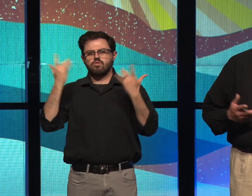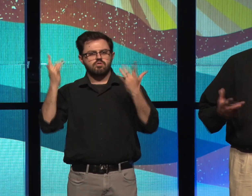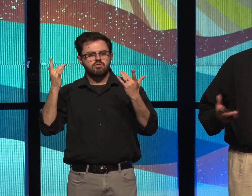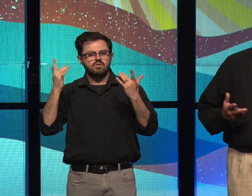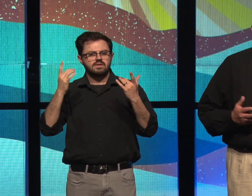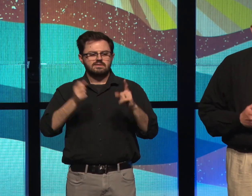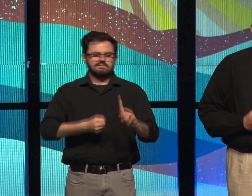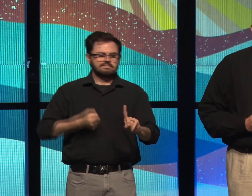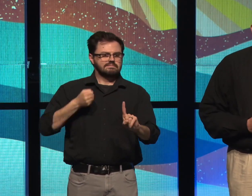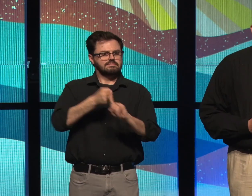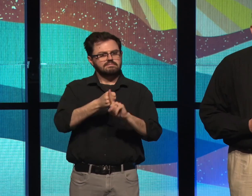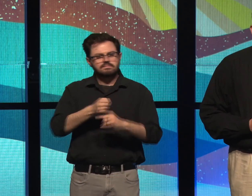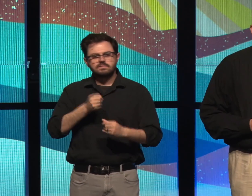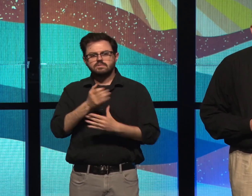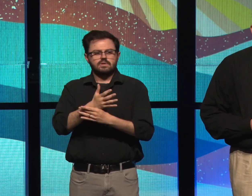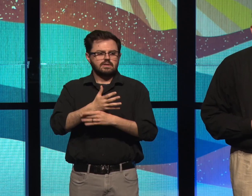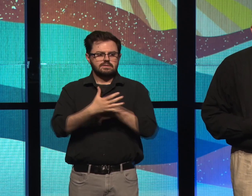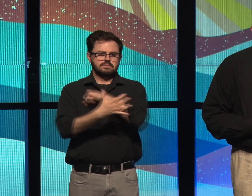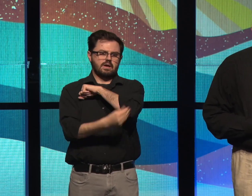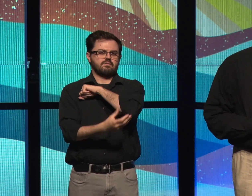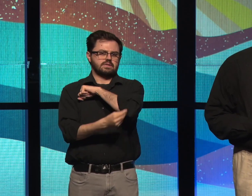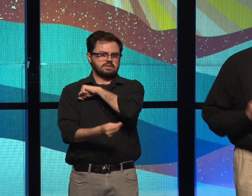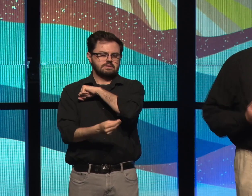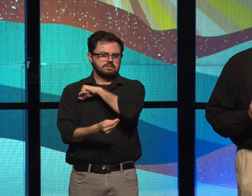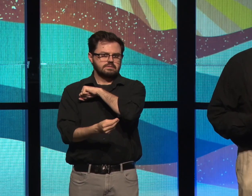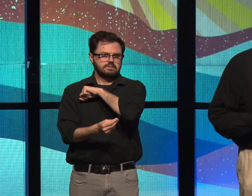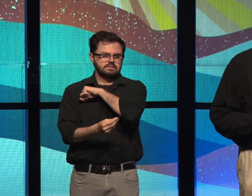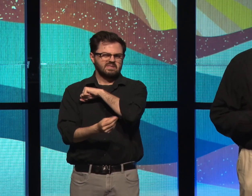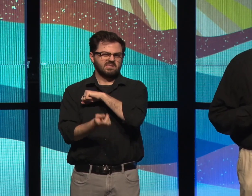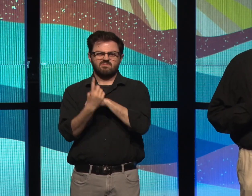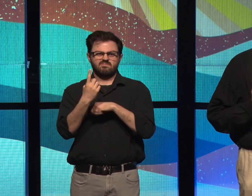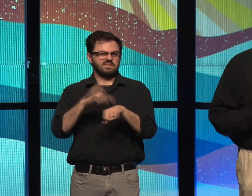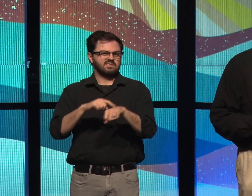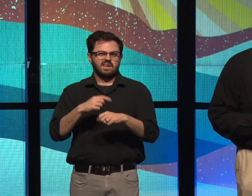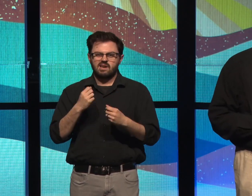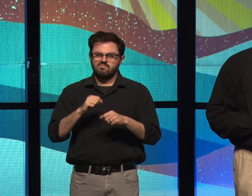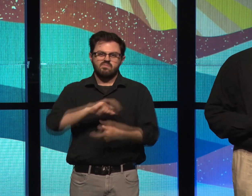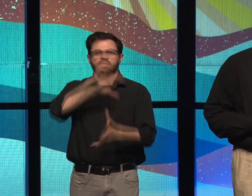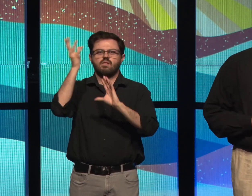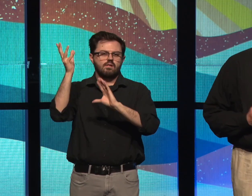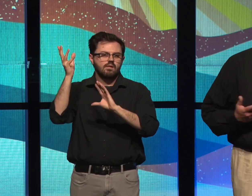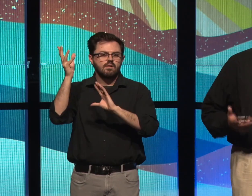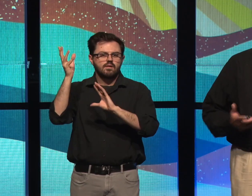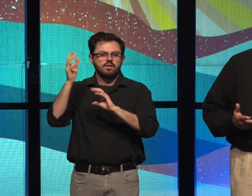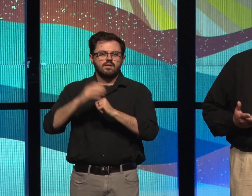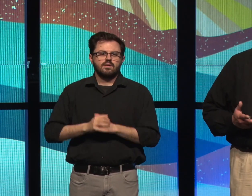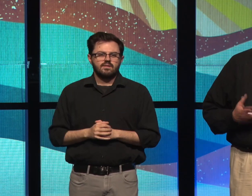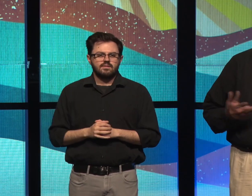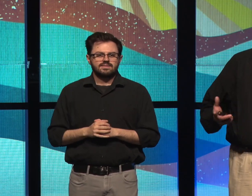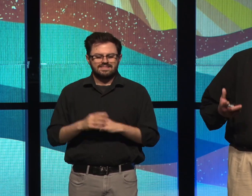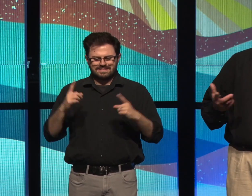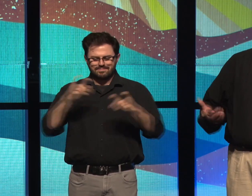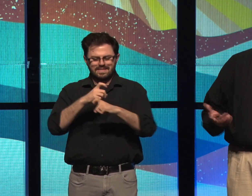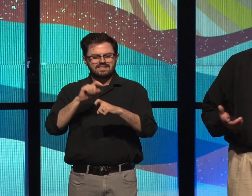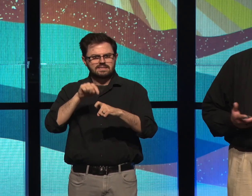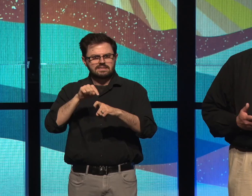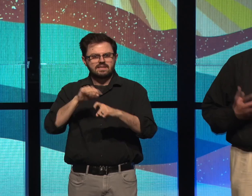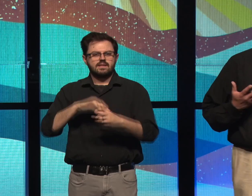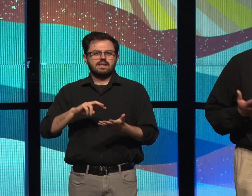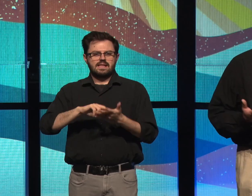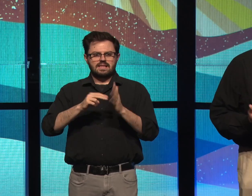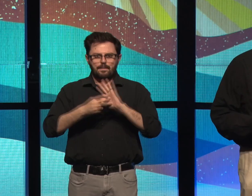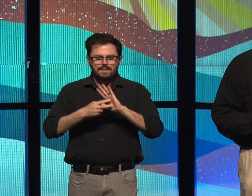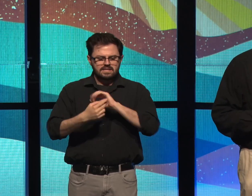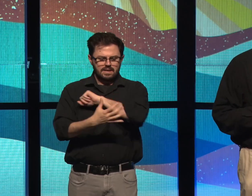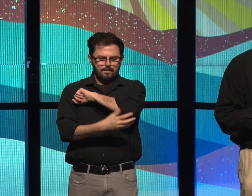can lead to that economic hardship. Complexity is that poverty is a living system. It's not easy to